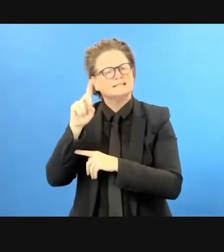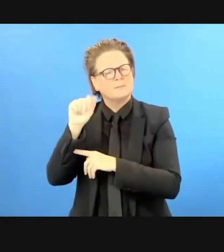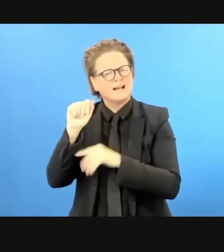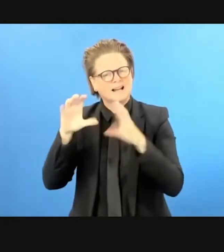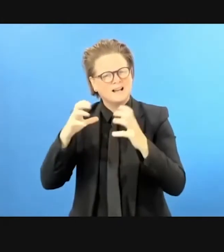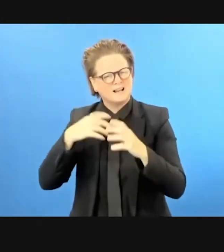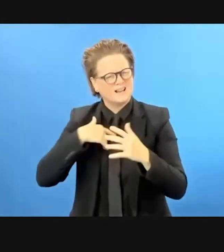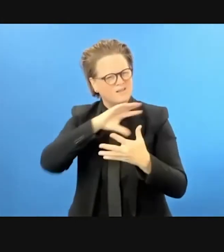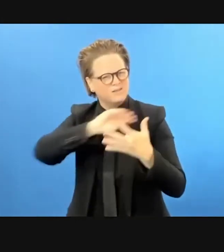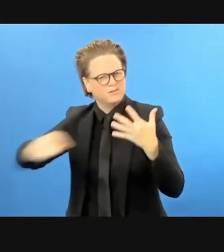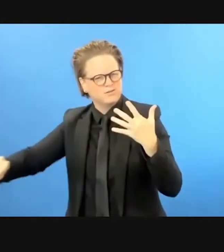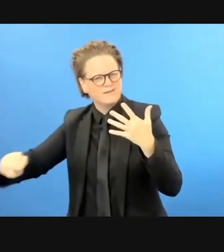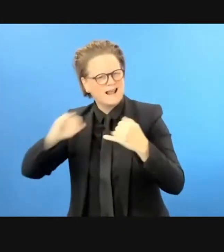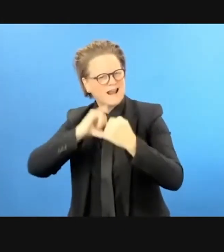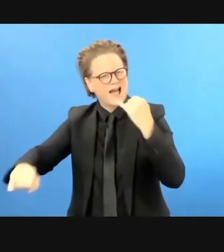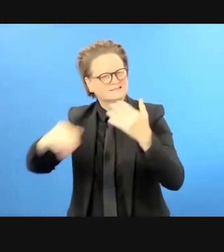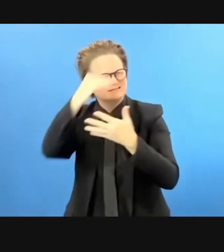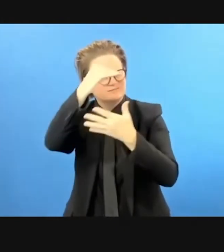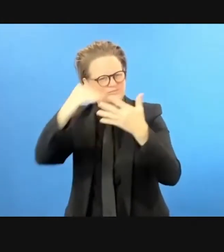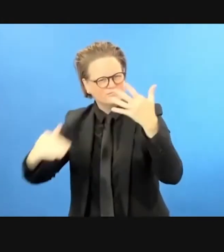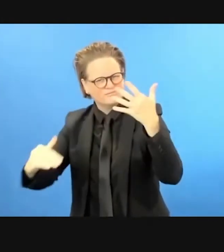better handle a future pandemic?